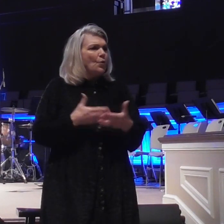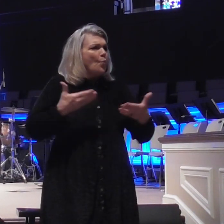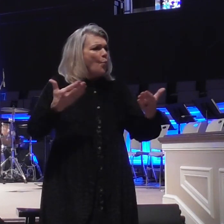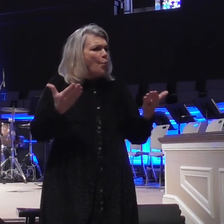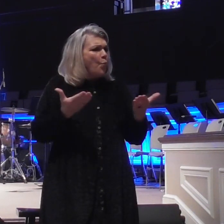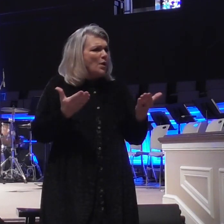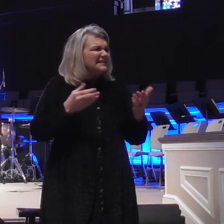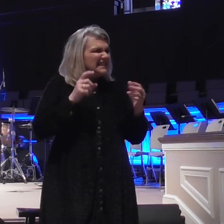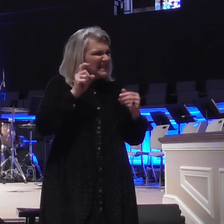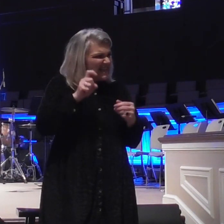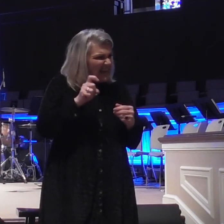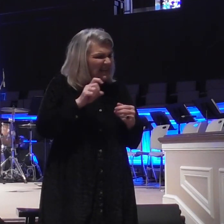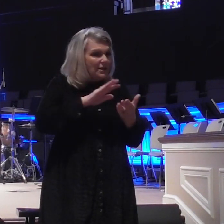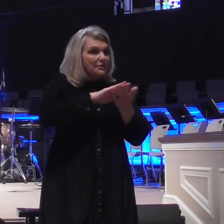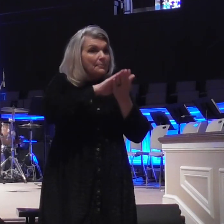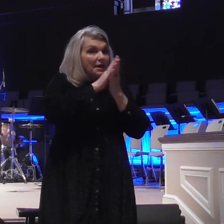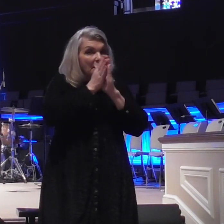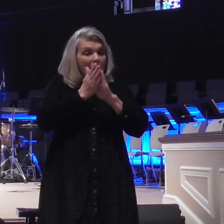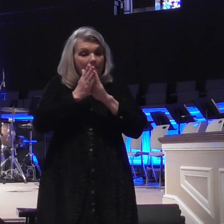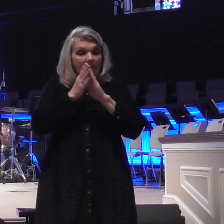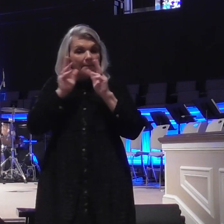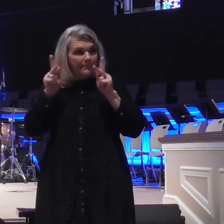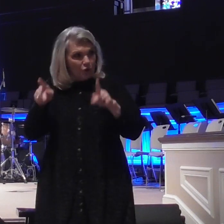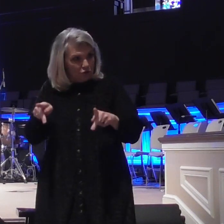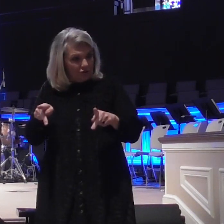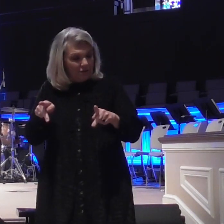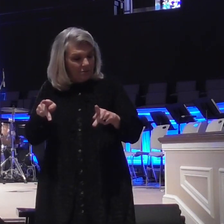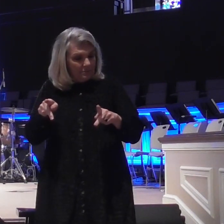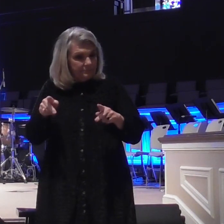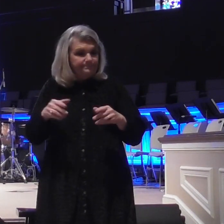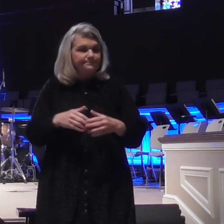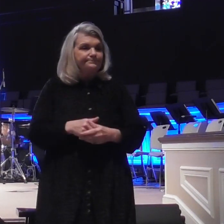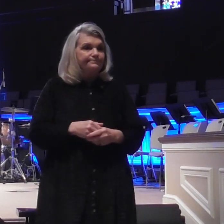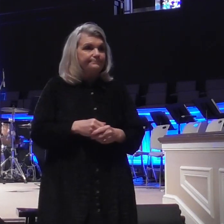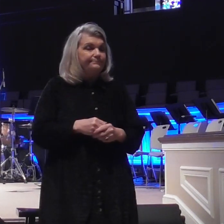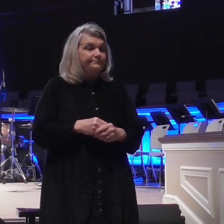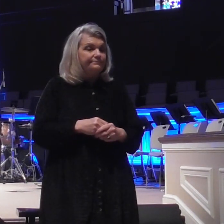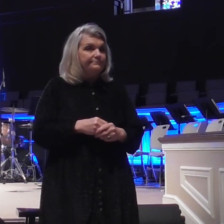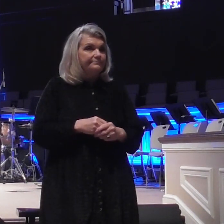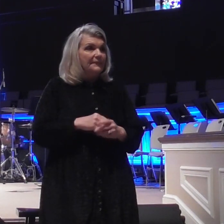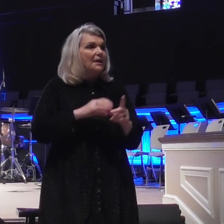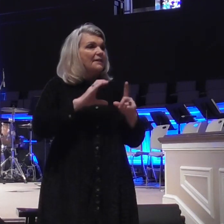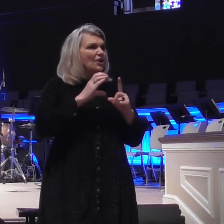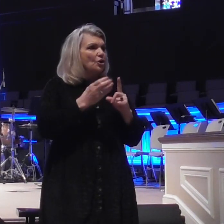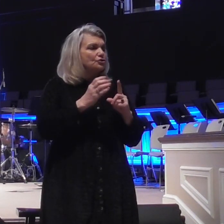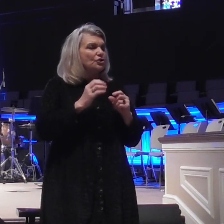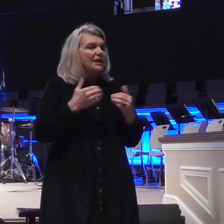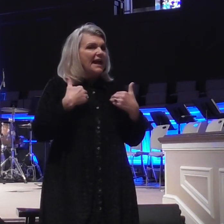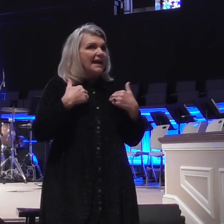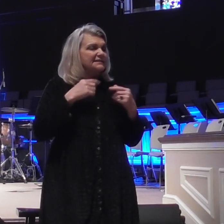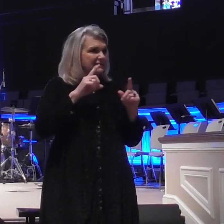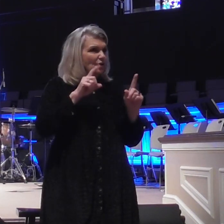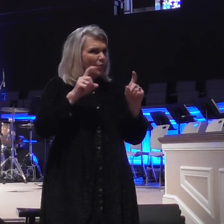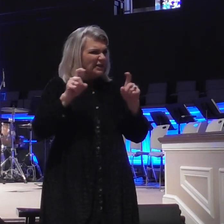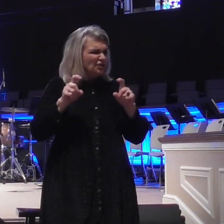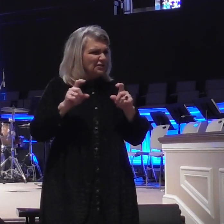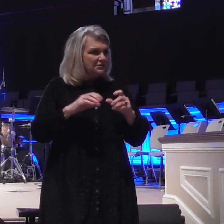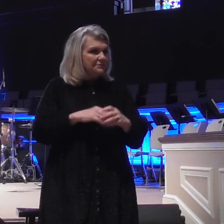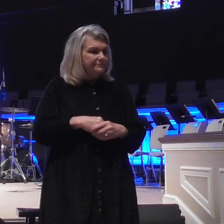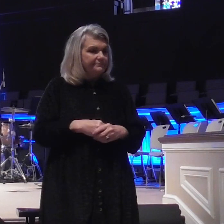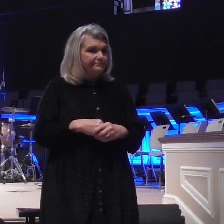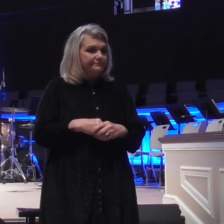person? It reveals the kind of cracks that are in our culture as a result of things that are